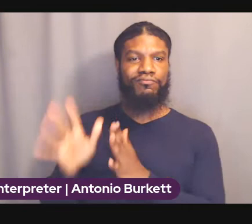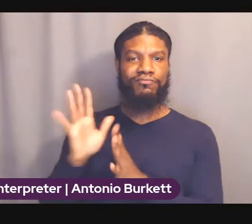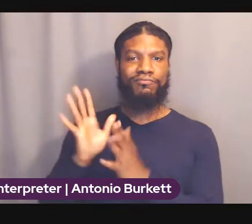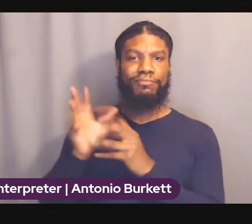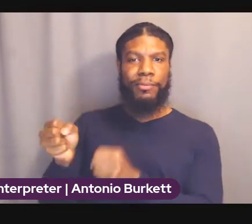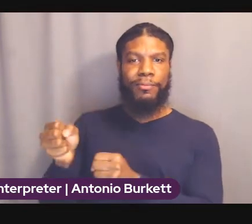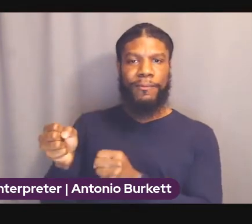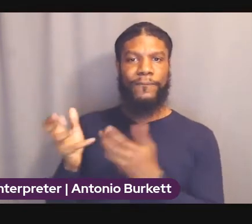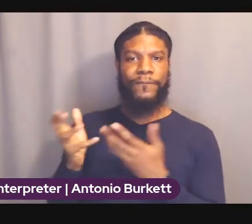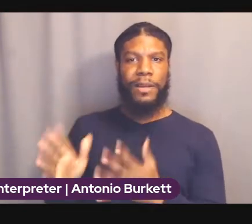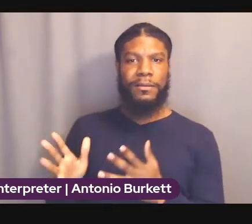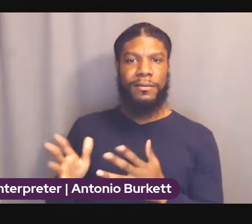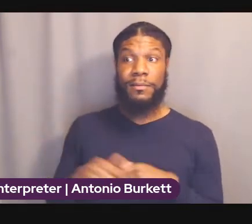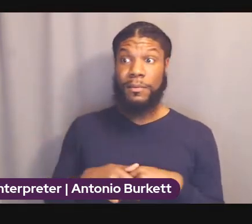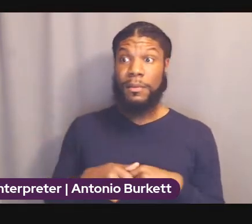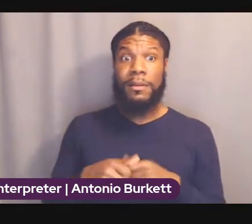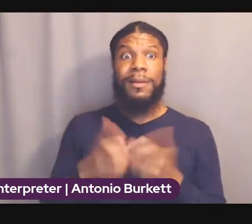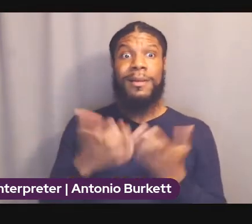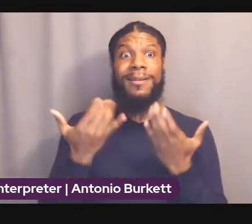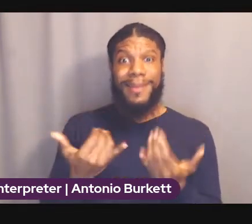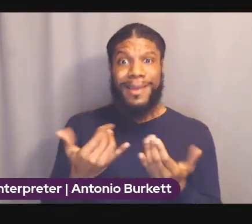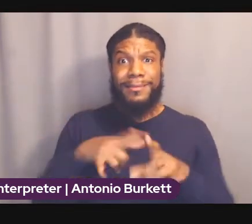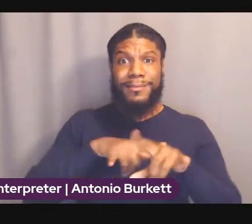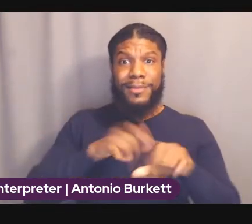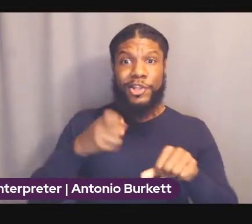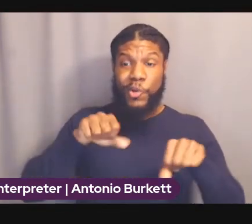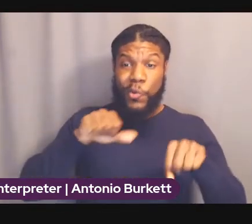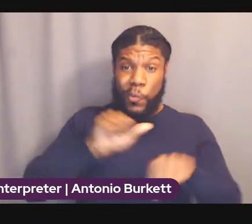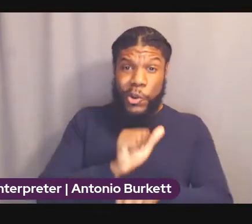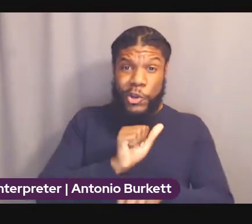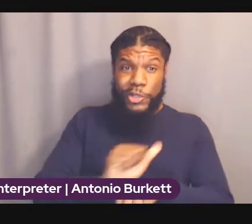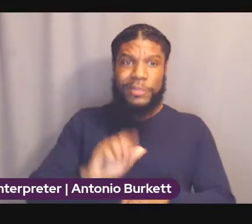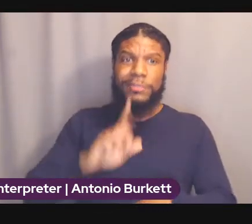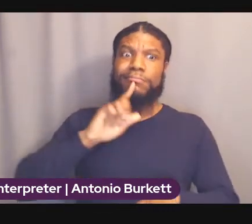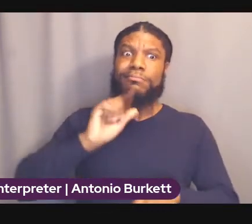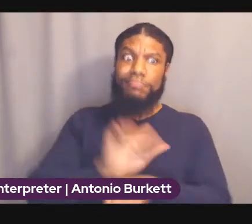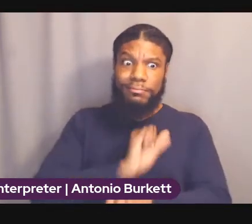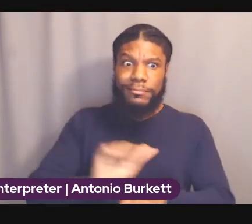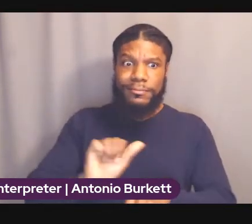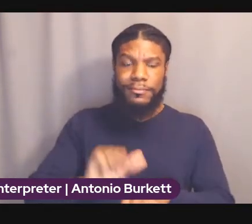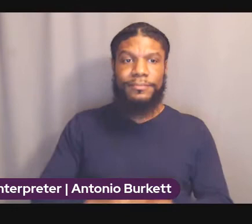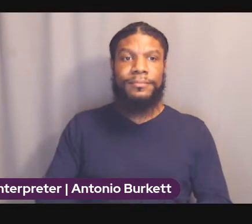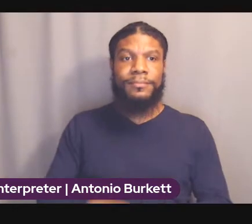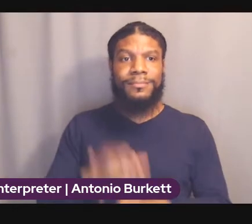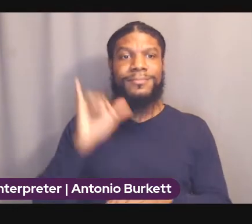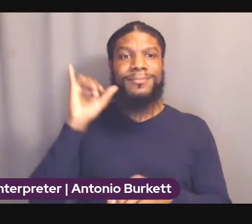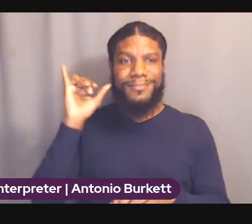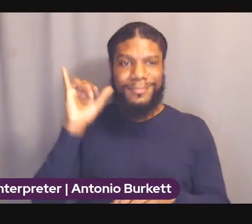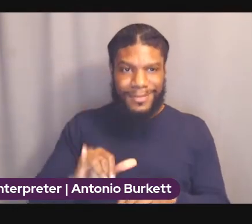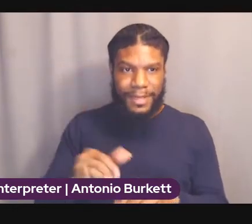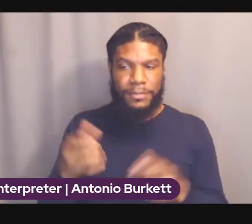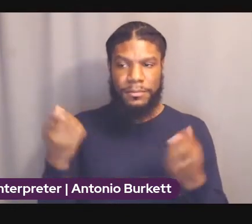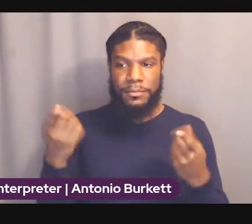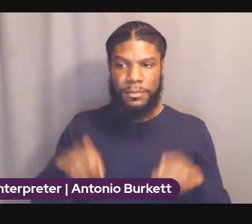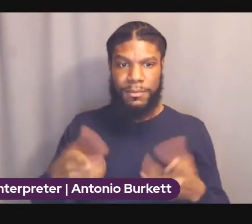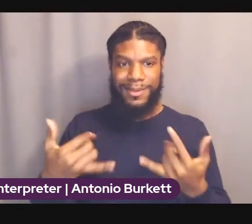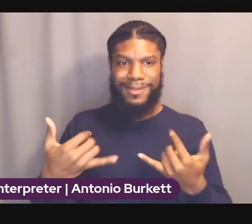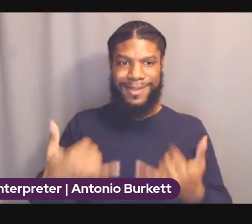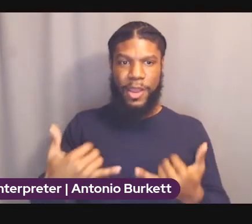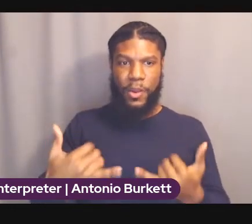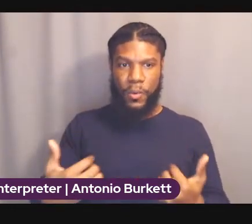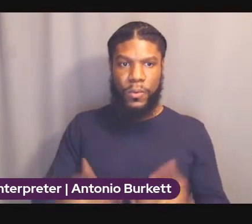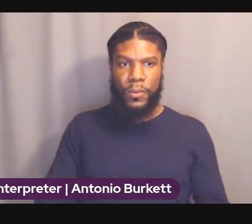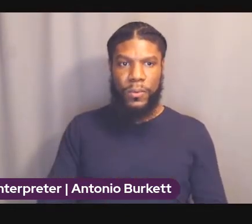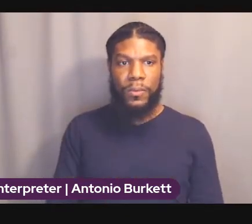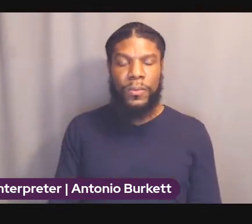doing ministry? That's really where we are. We have to realize that to engage